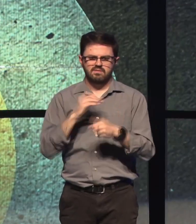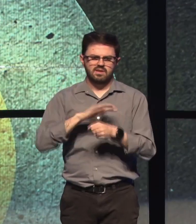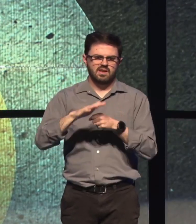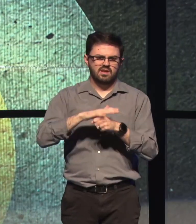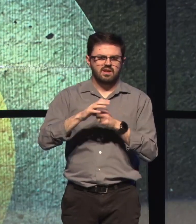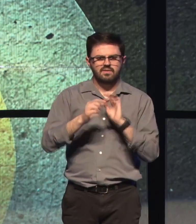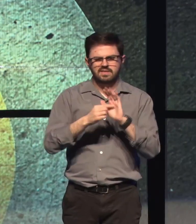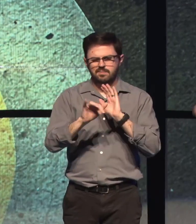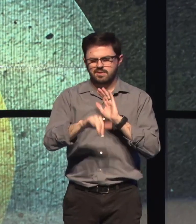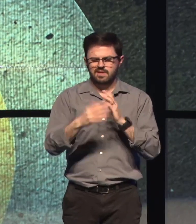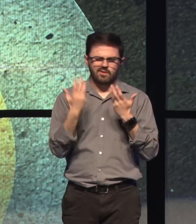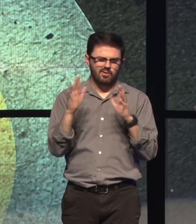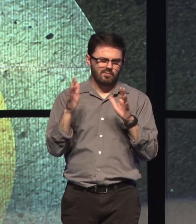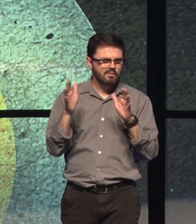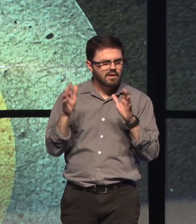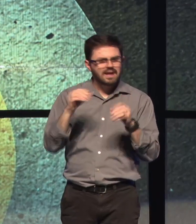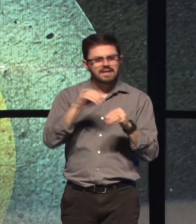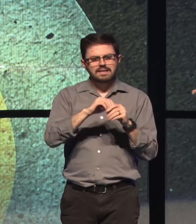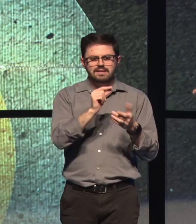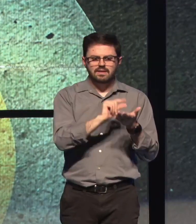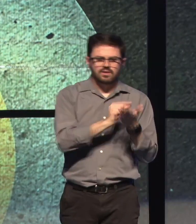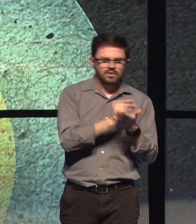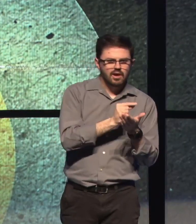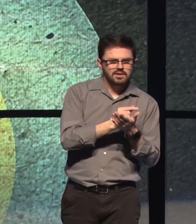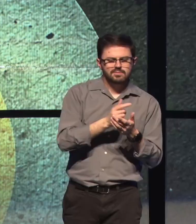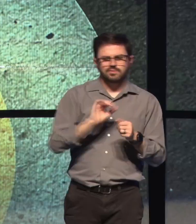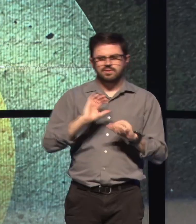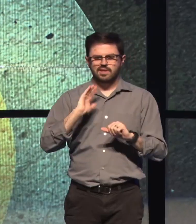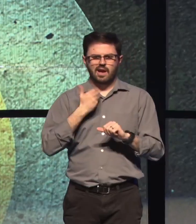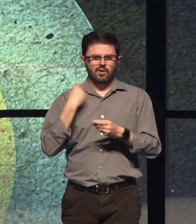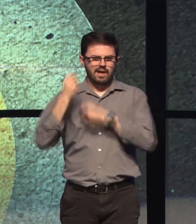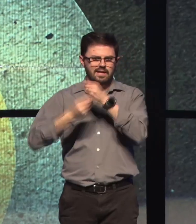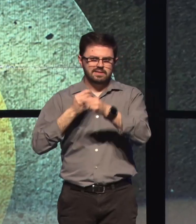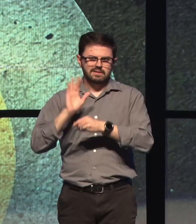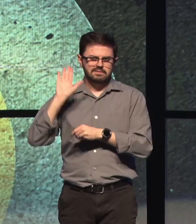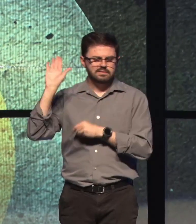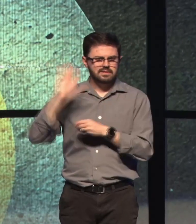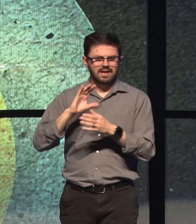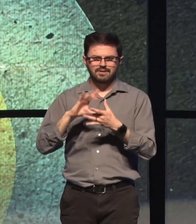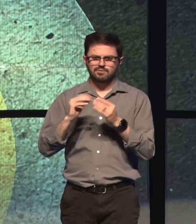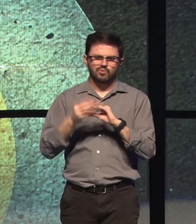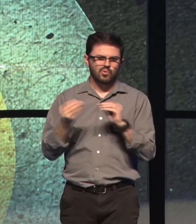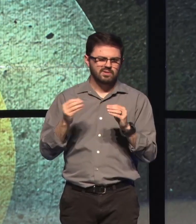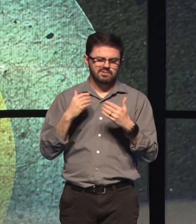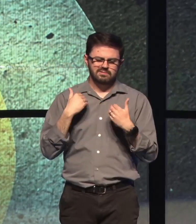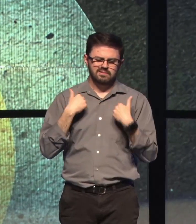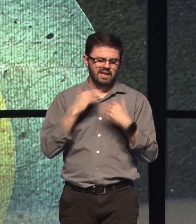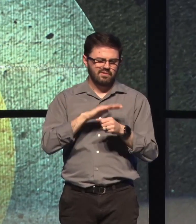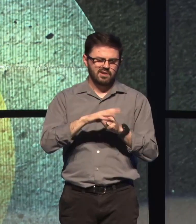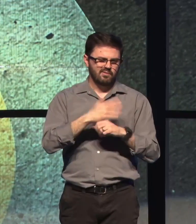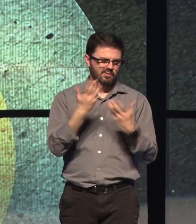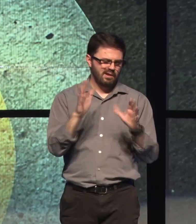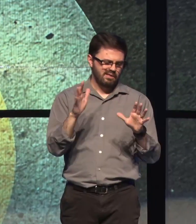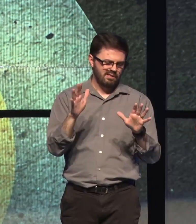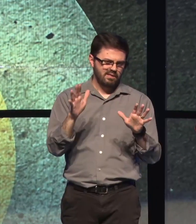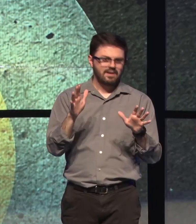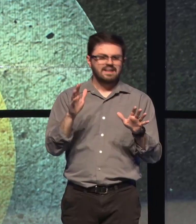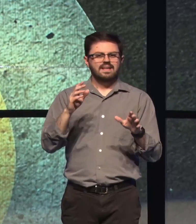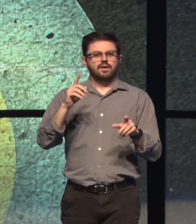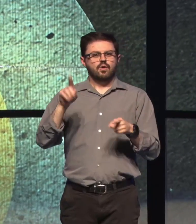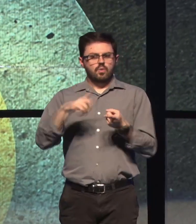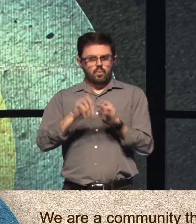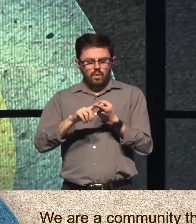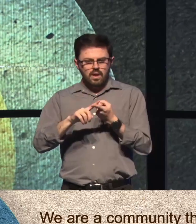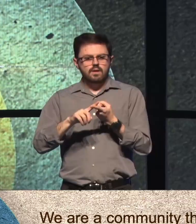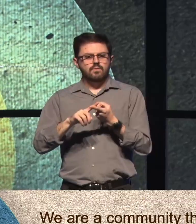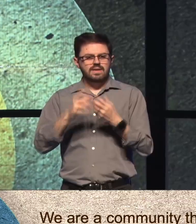the Gospels and in the stories of our spiritual ancestors. But it's in the caring and in the sharing of